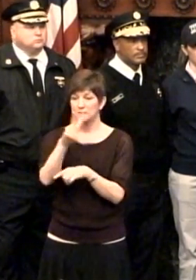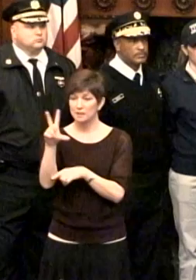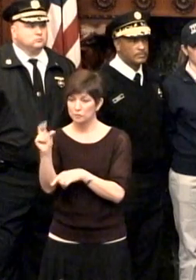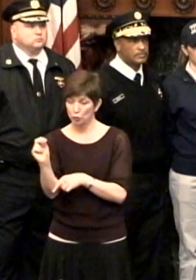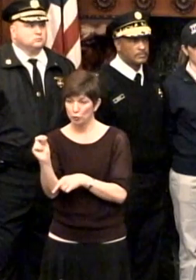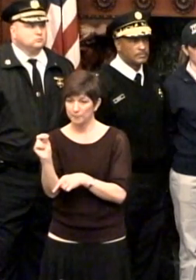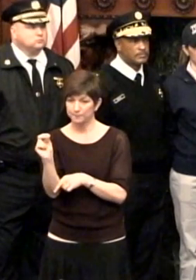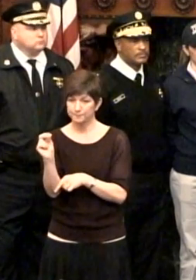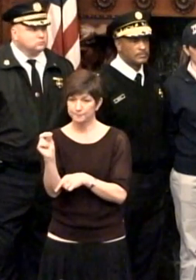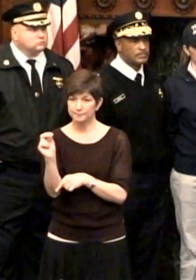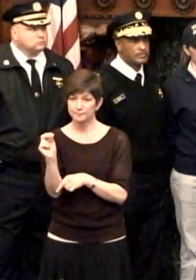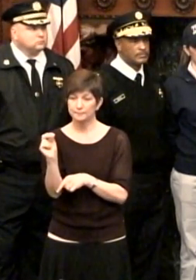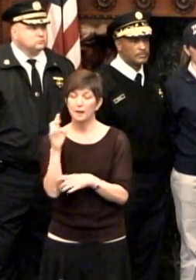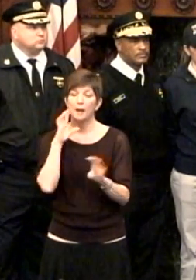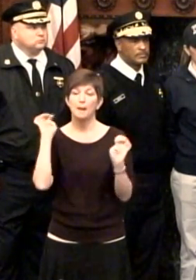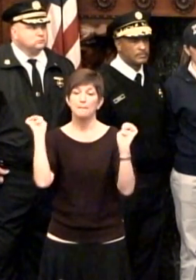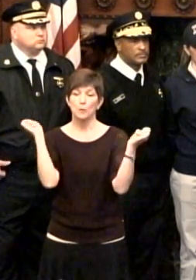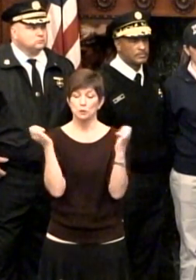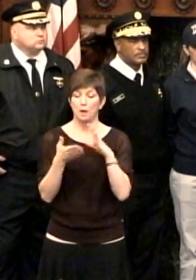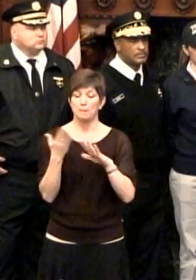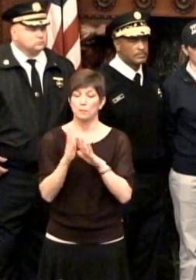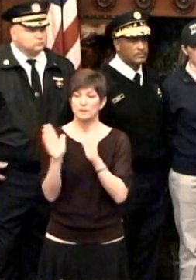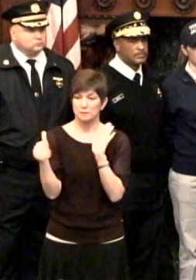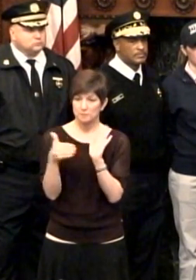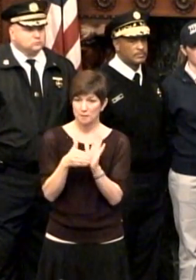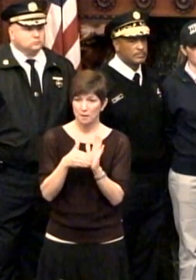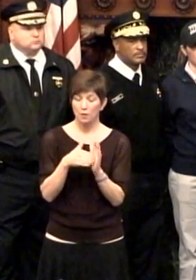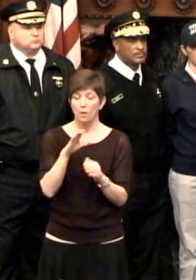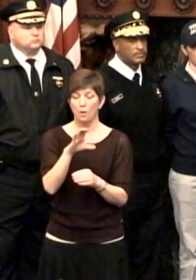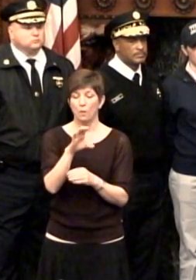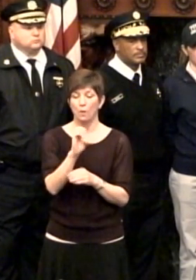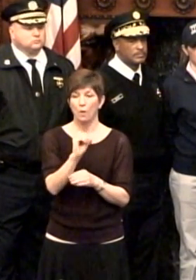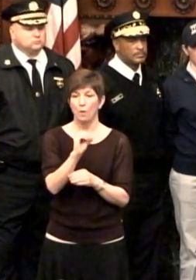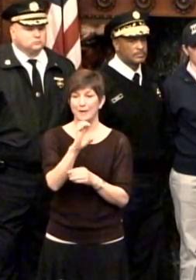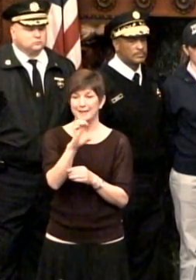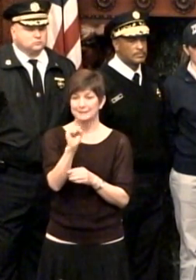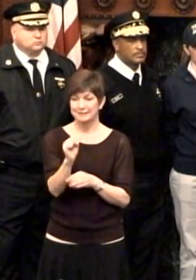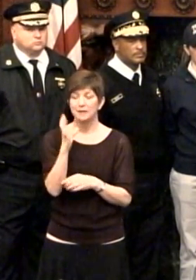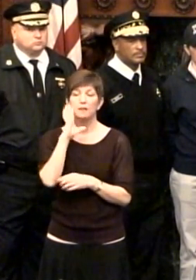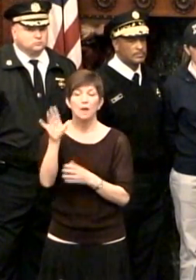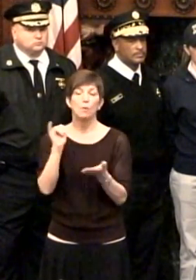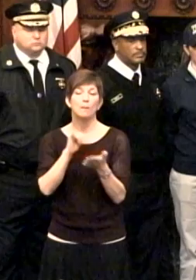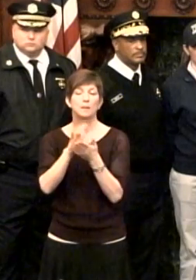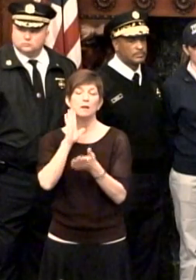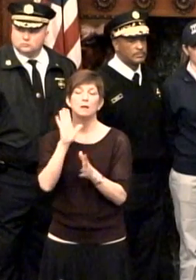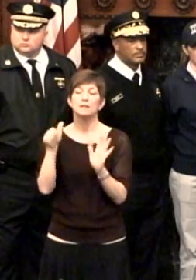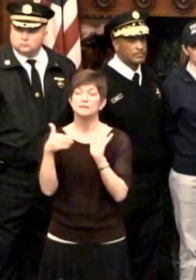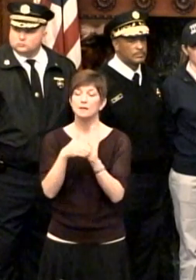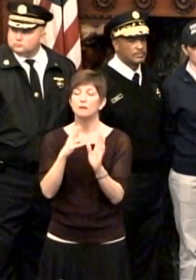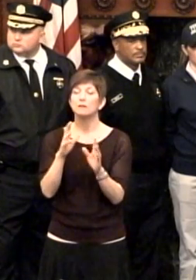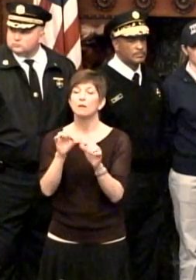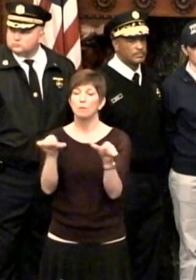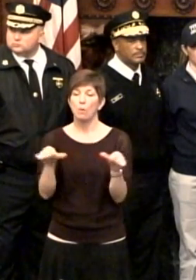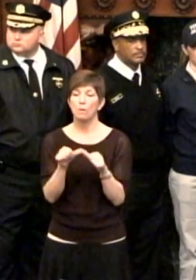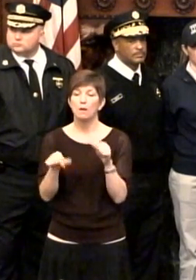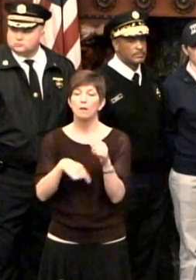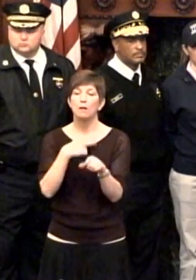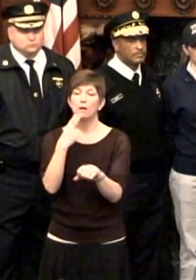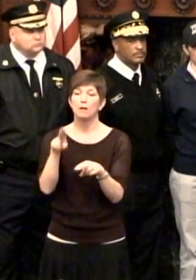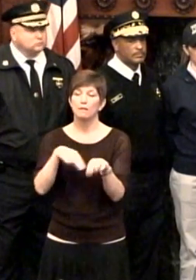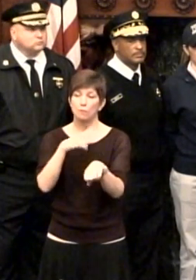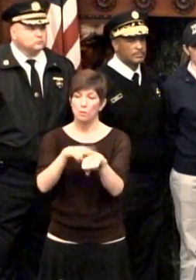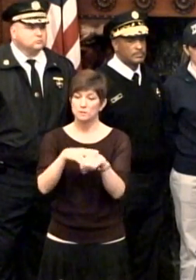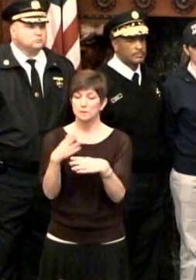at the Emergency Operations Center, there will be another briefing. That's the center located, of course,